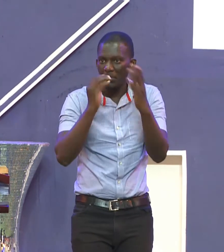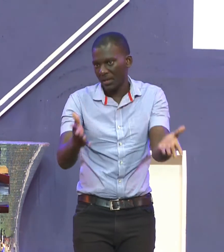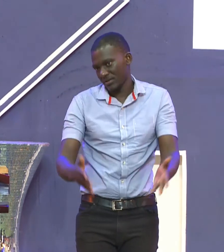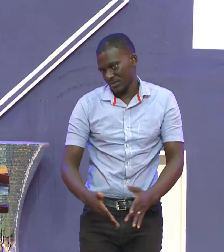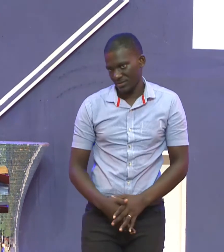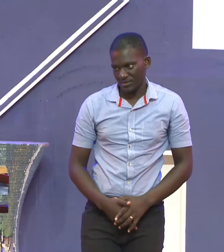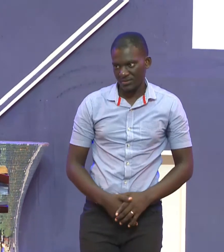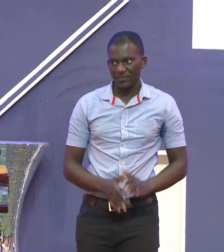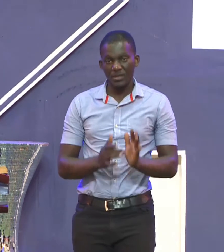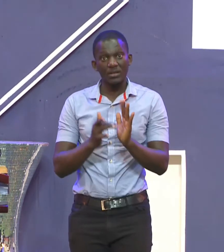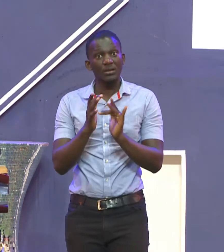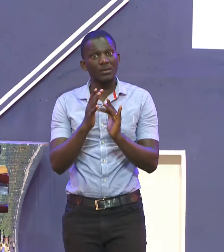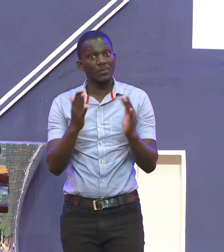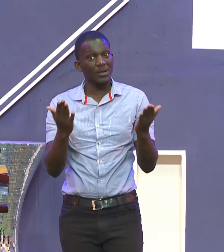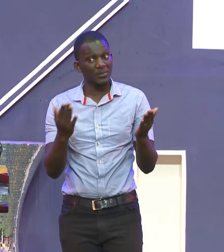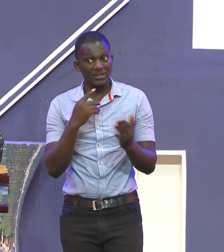into